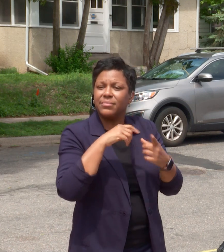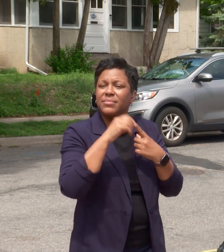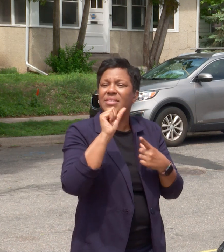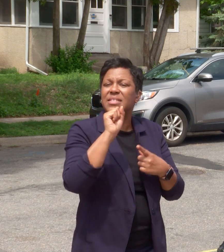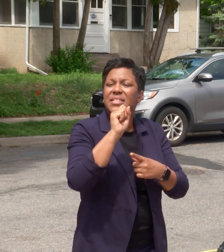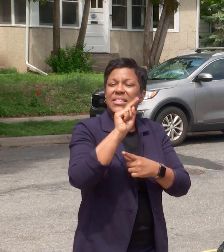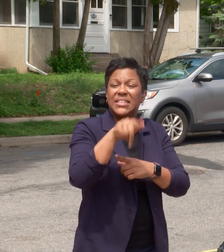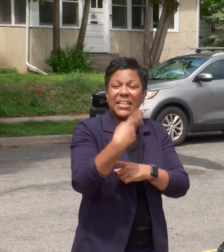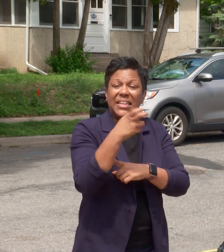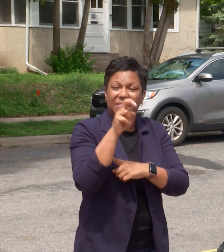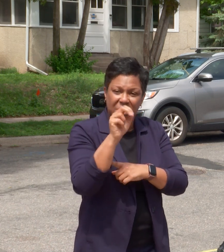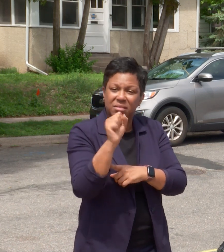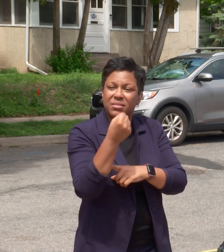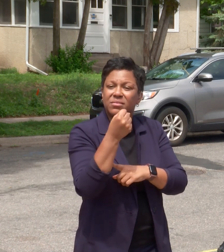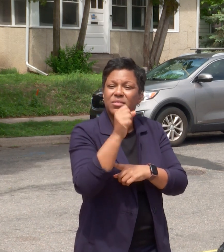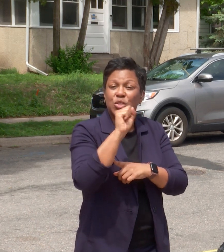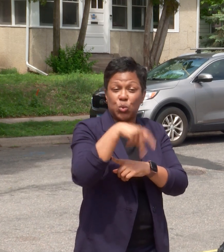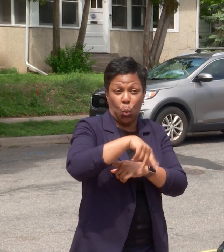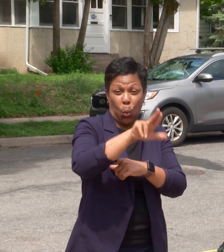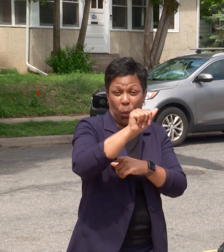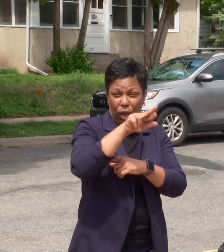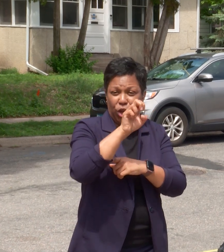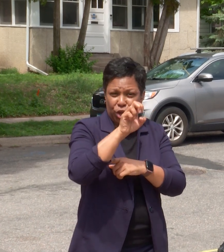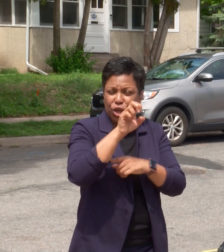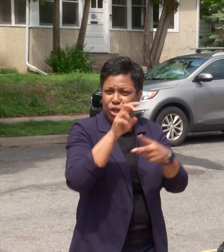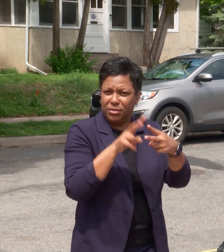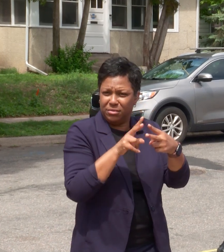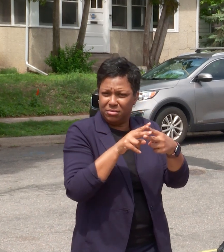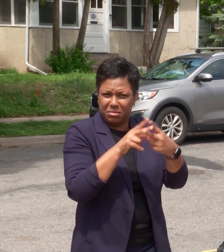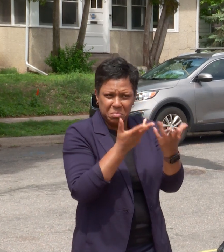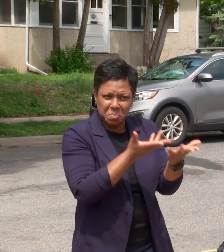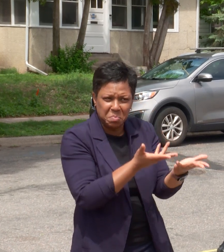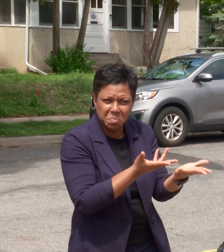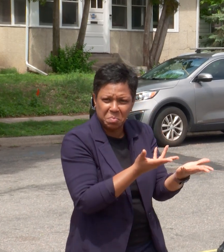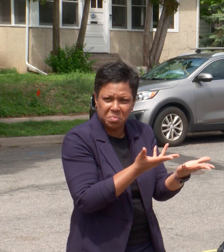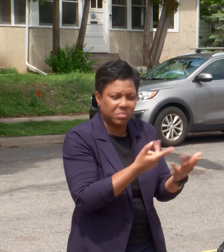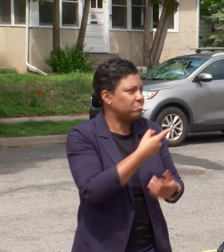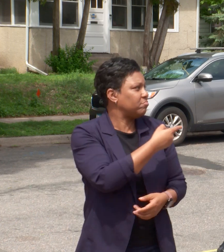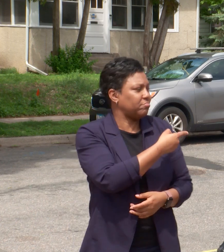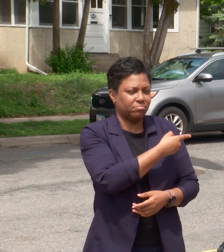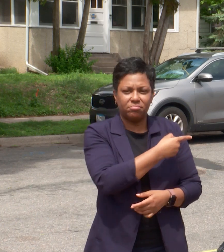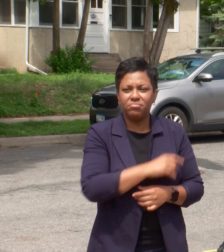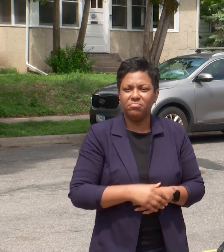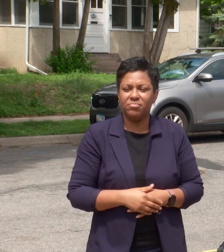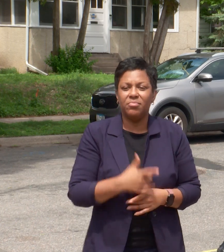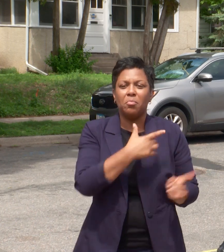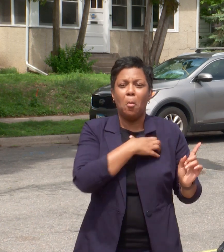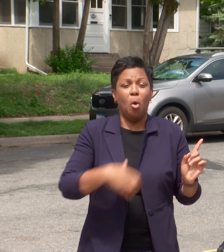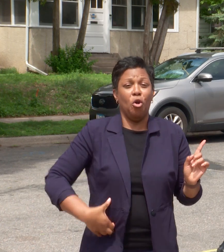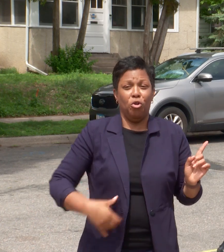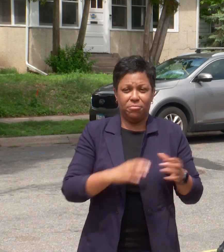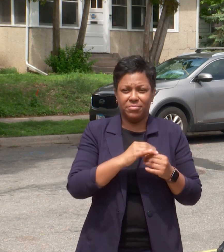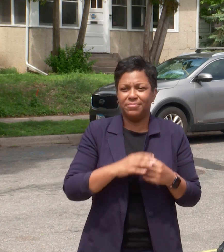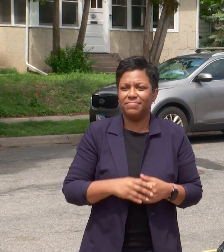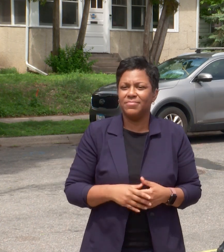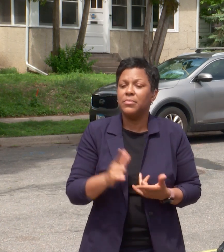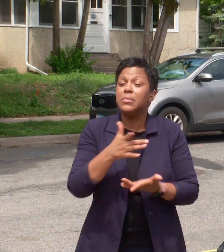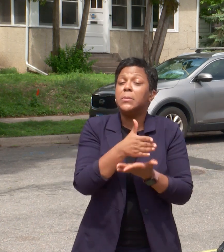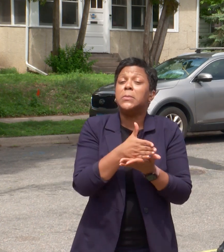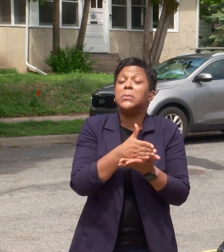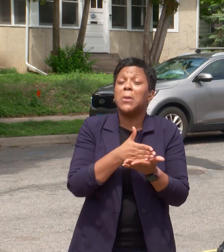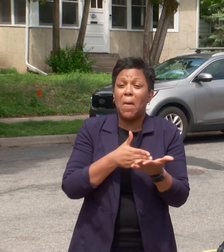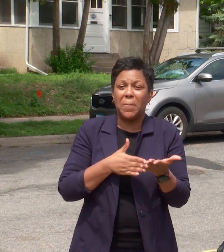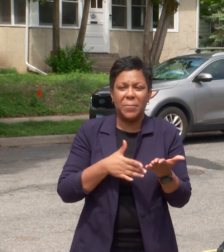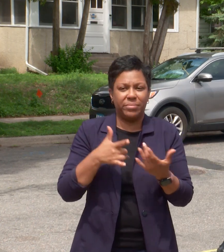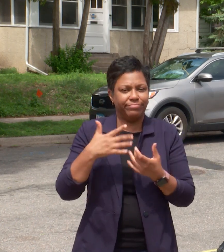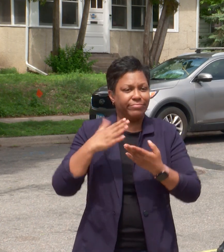can speak to those in any specific. So you're talking about a couple of different jurisdictions there. Part is the park board, part is the city. I mean, look, the bottom line